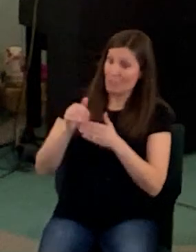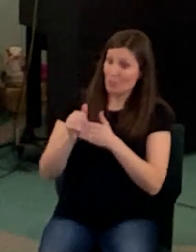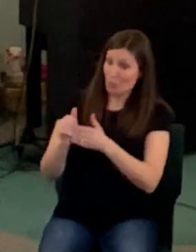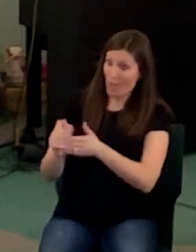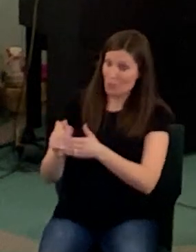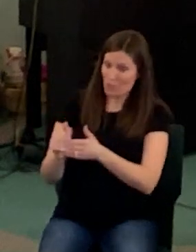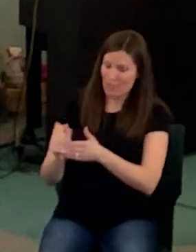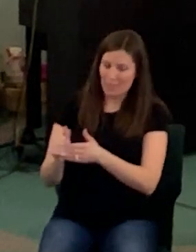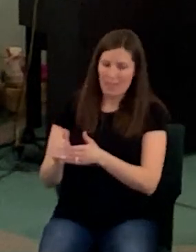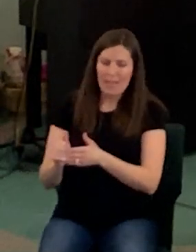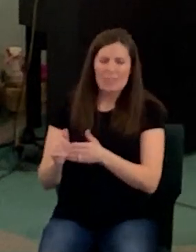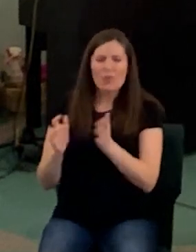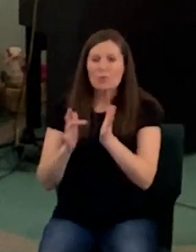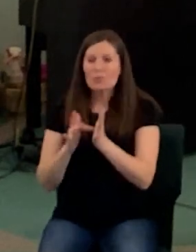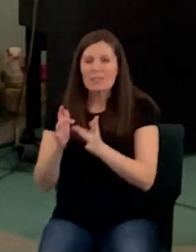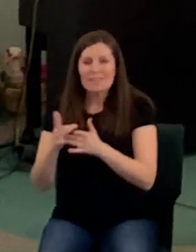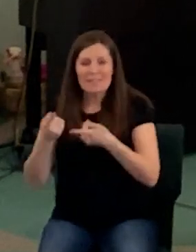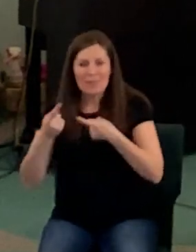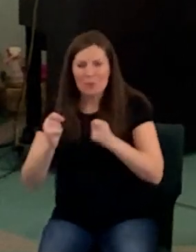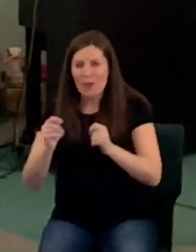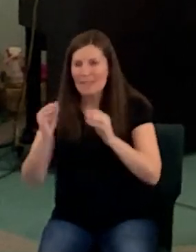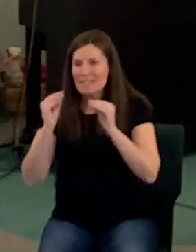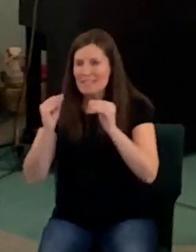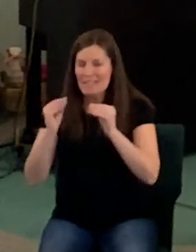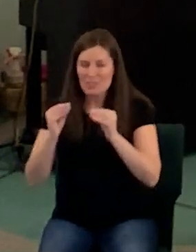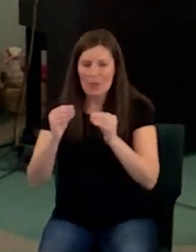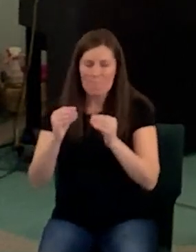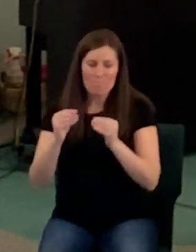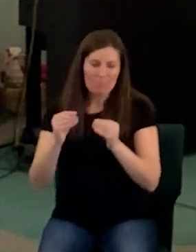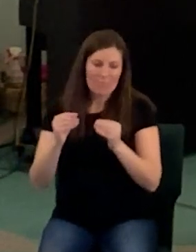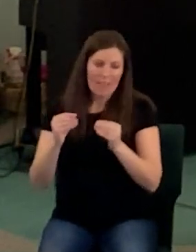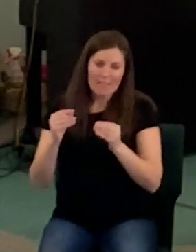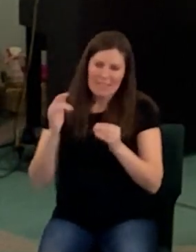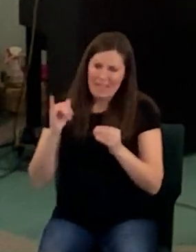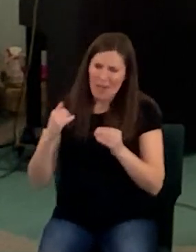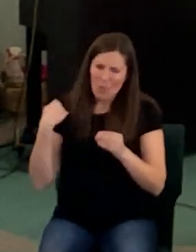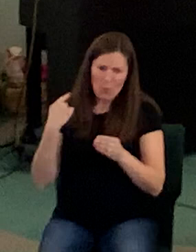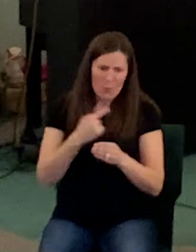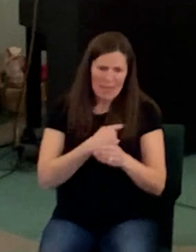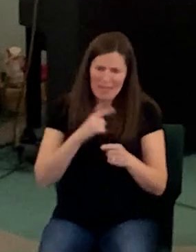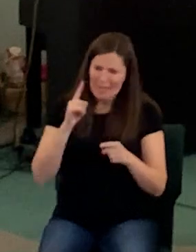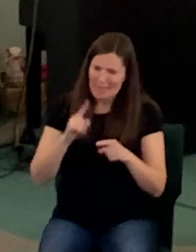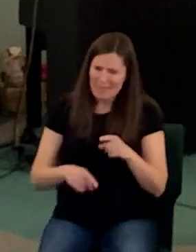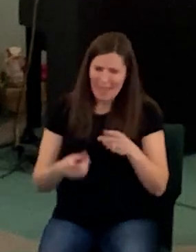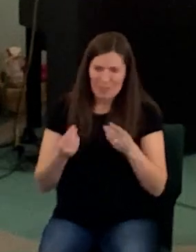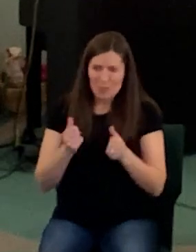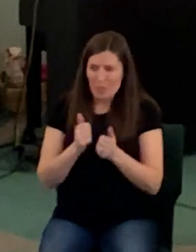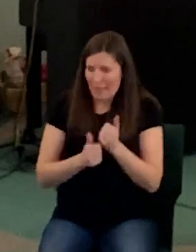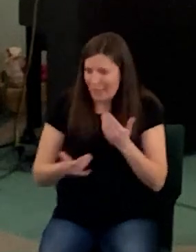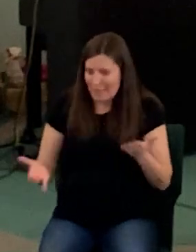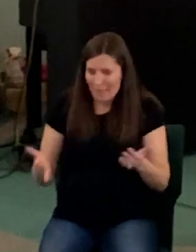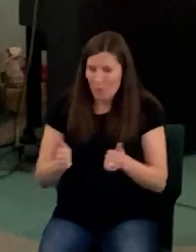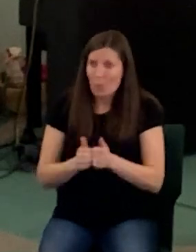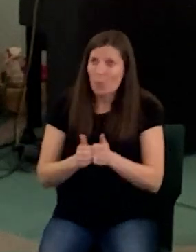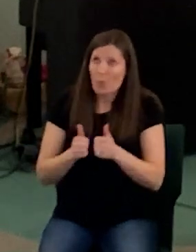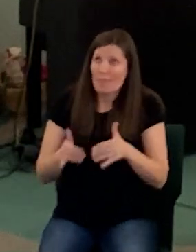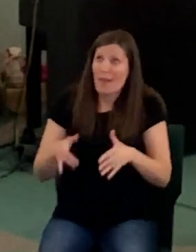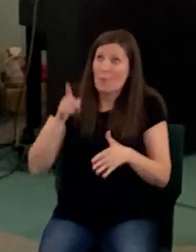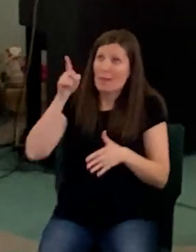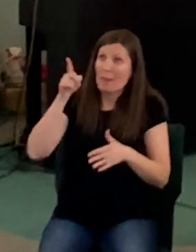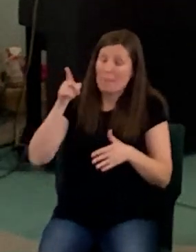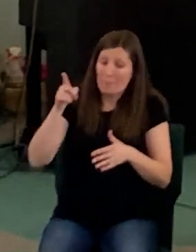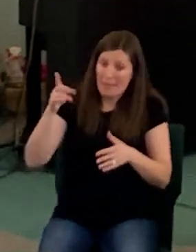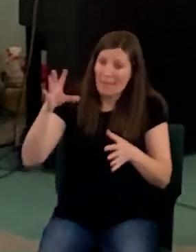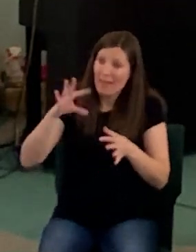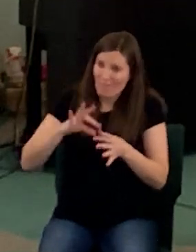teach these disciples and to teach us, that we can't do anything without him being